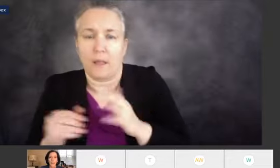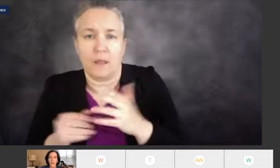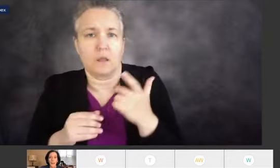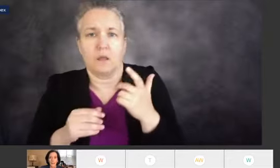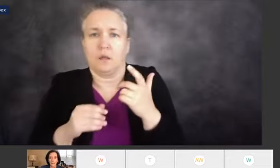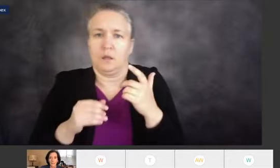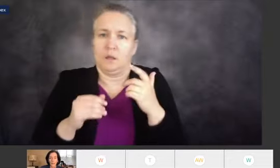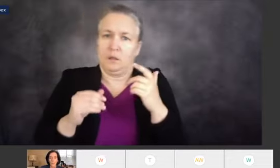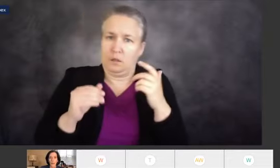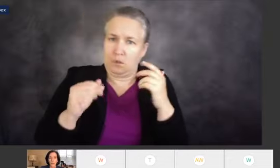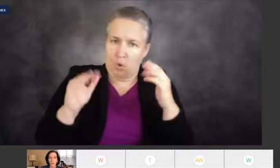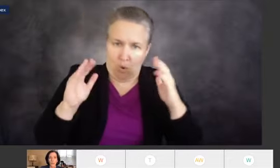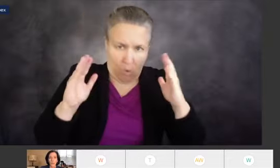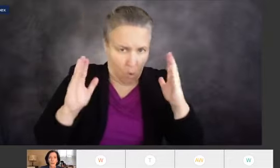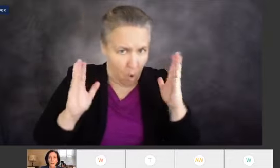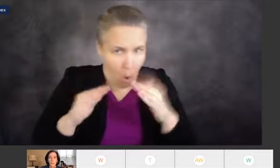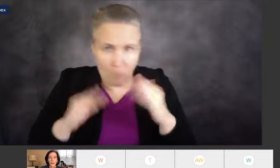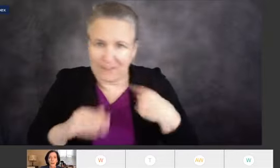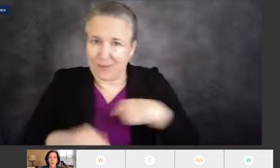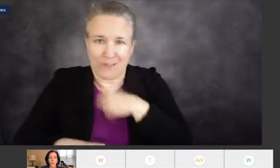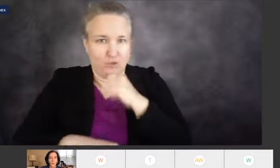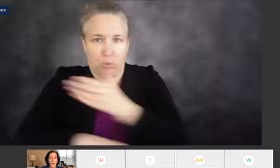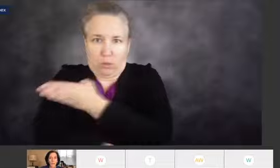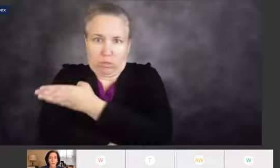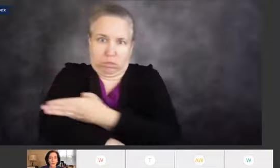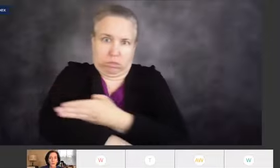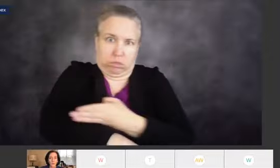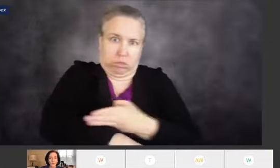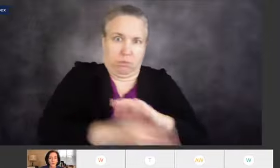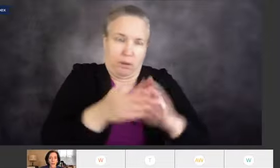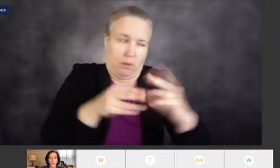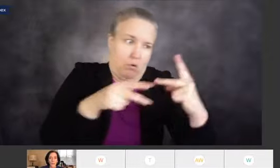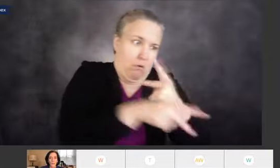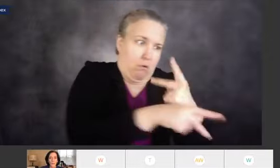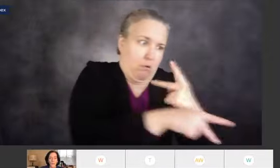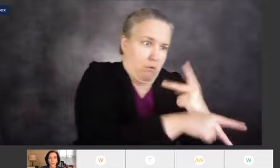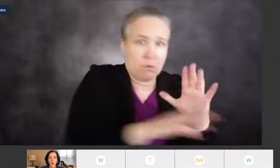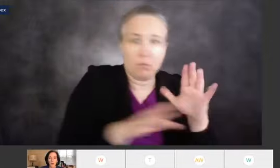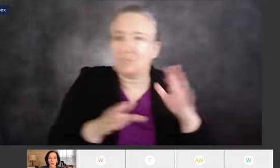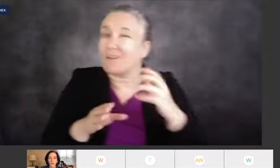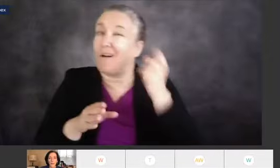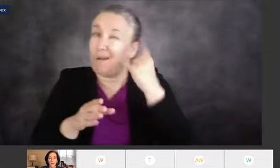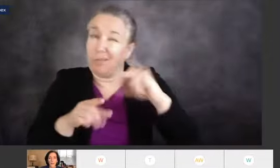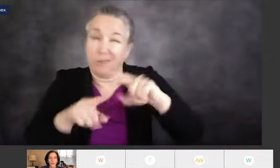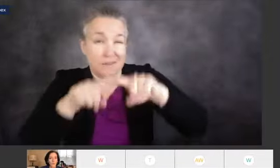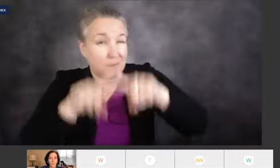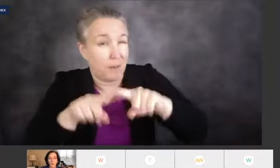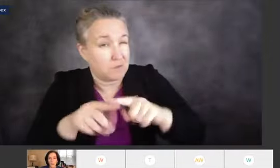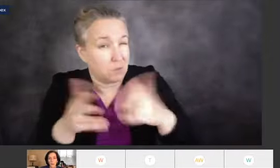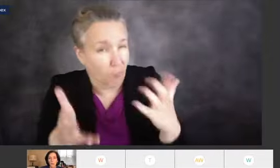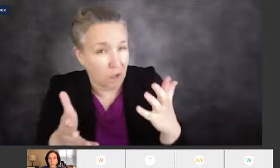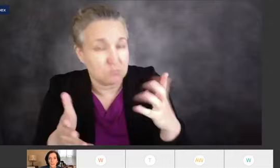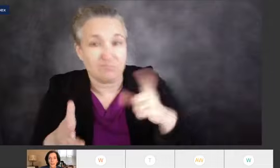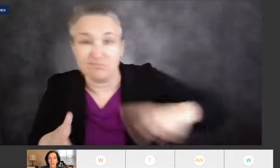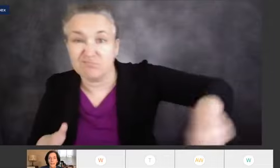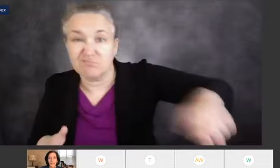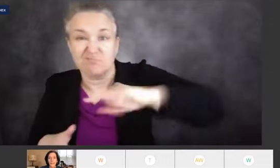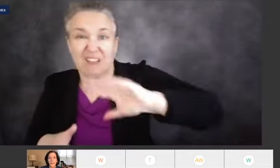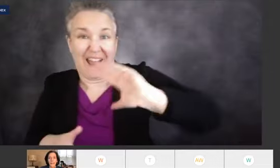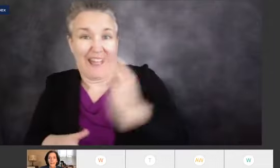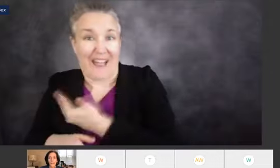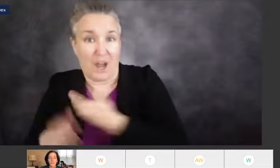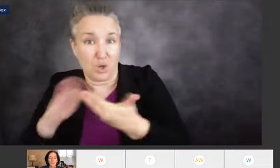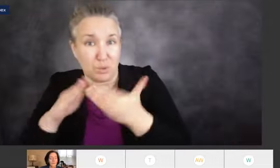any dramatic steps backward. But whether or not we're able to do that will depend on everyone in our